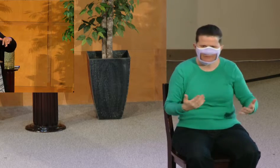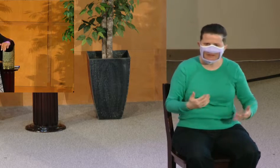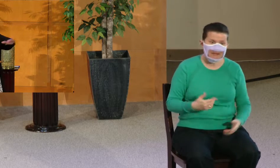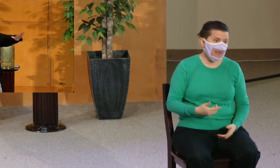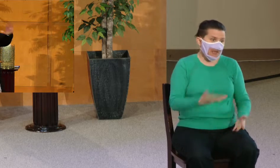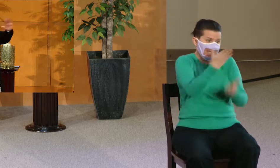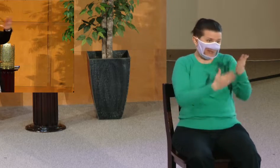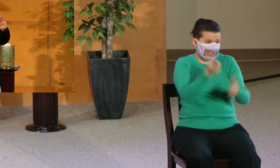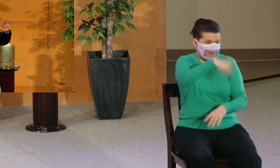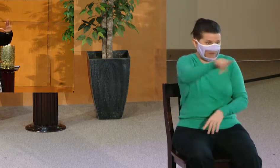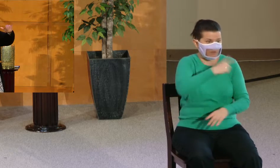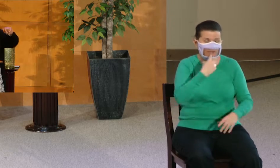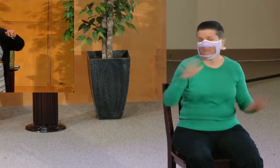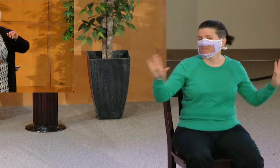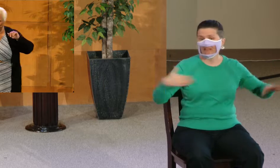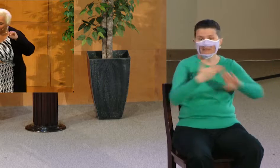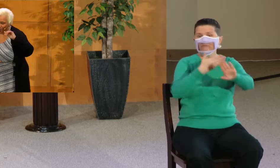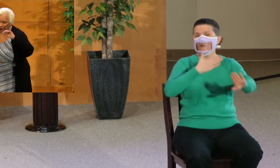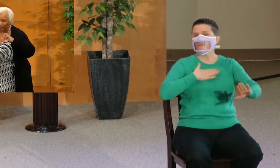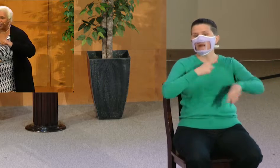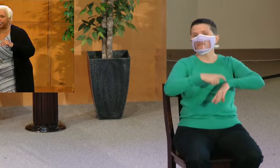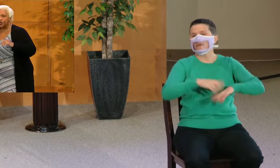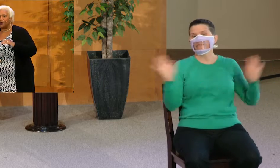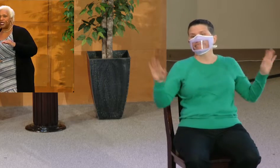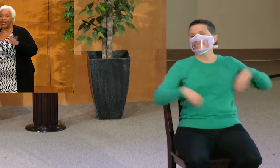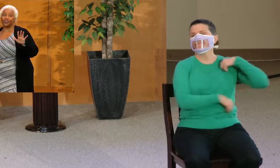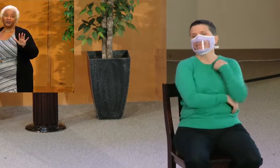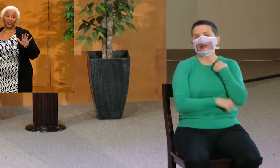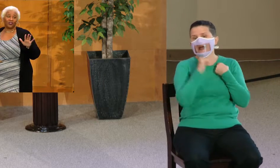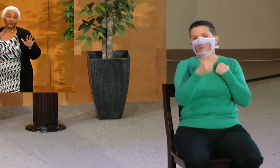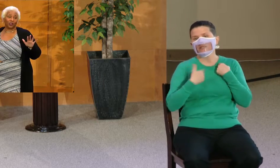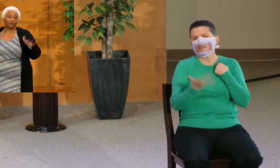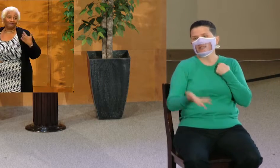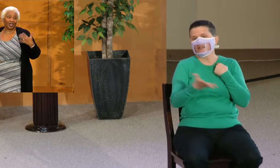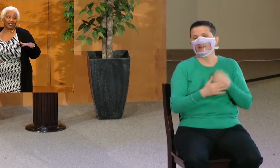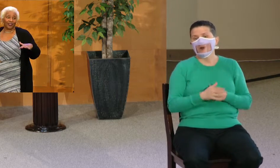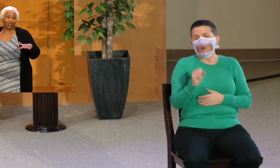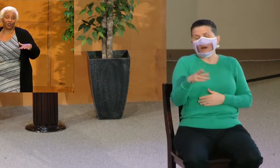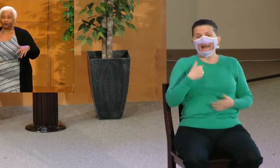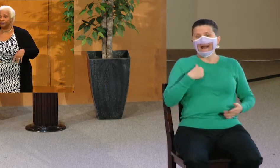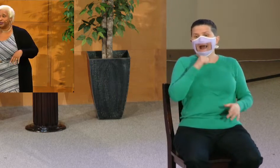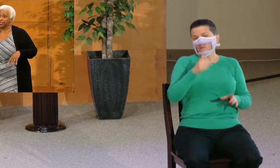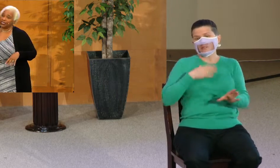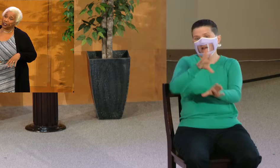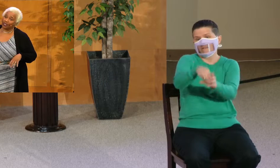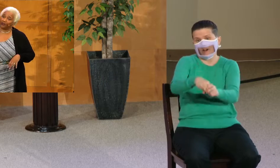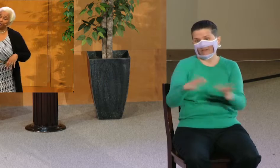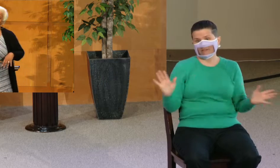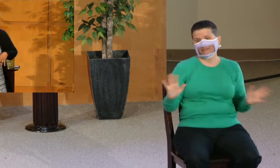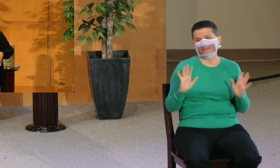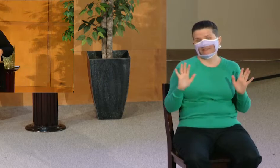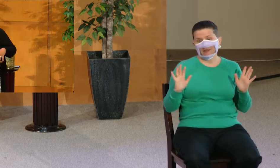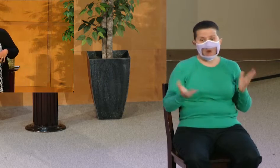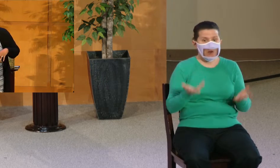time. I'm a newbie. I don't have to deal with that. Or you may be thinking, you know what? I wasn't involved, so I'm out of that too. You may even